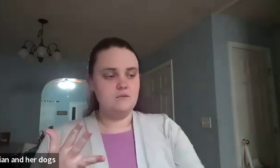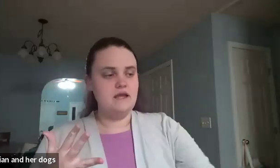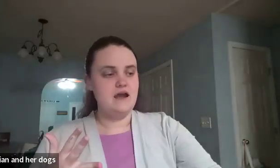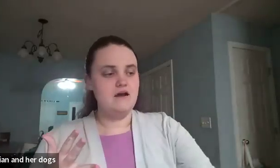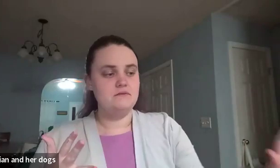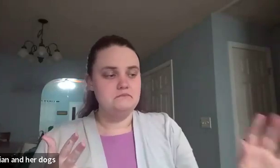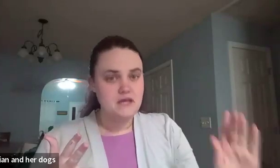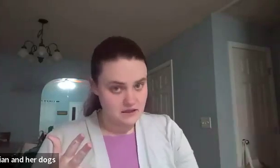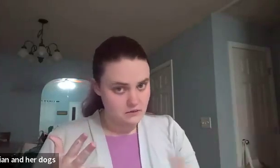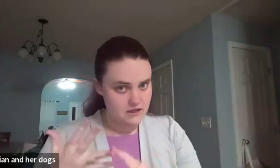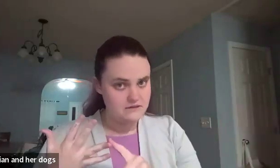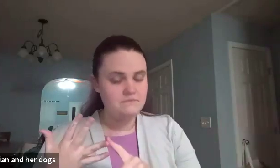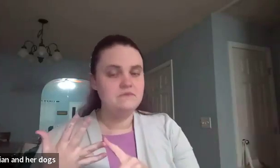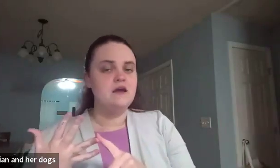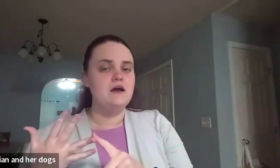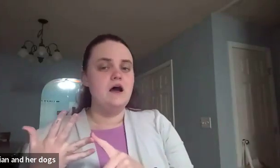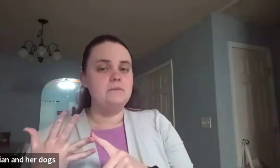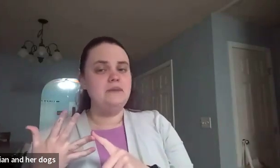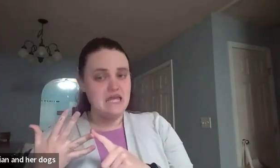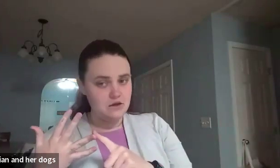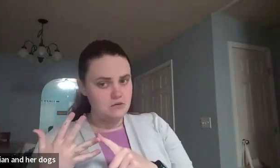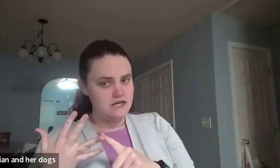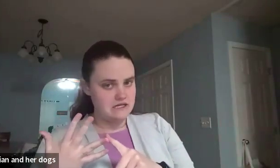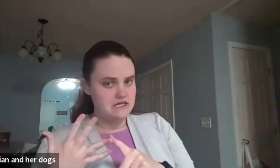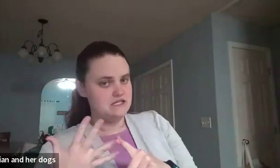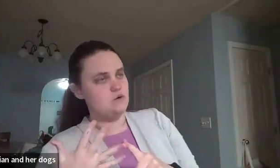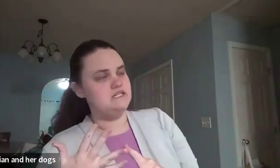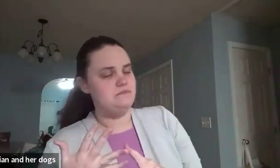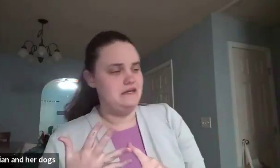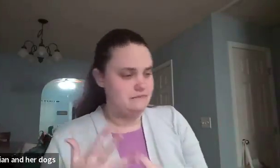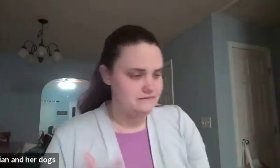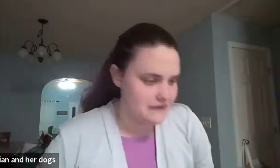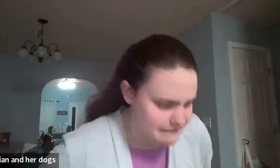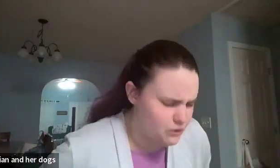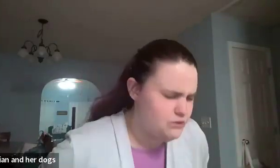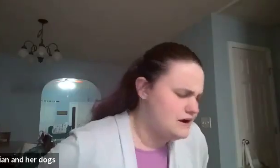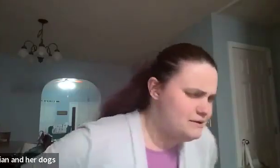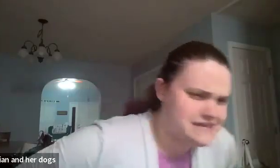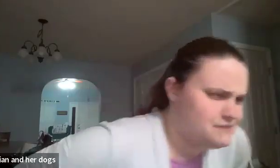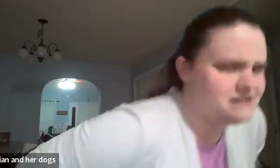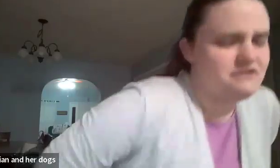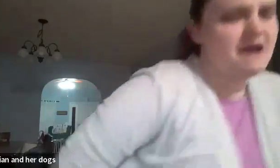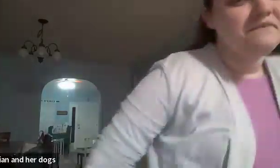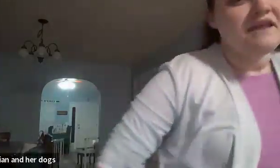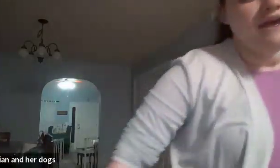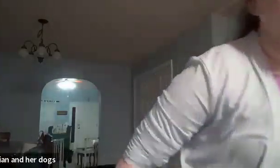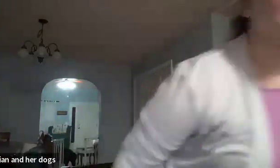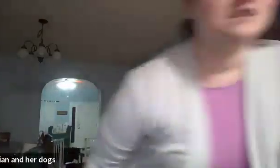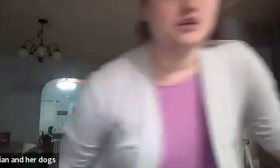Then we have penguin. Penguin is going to be, oh, I always hate when I do that. You're